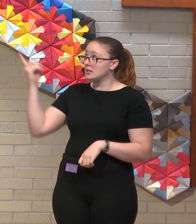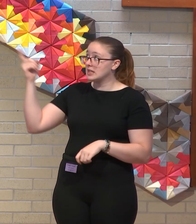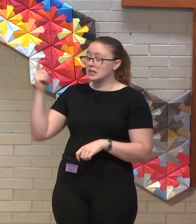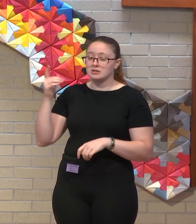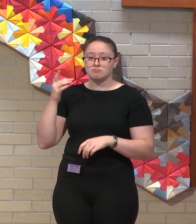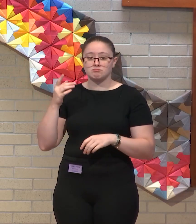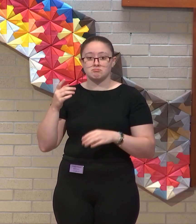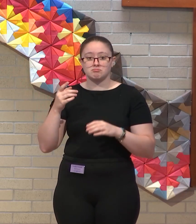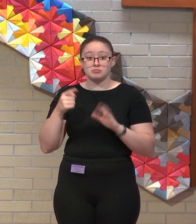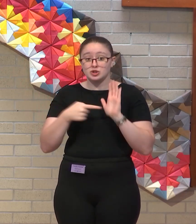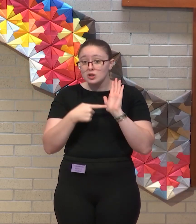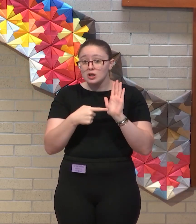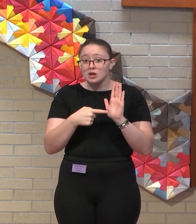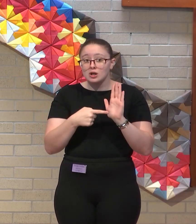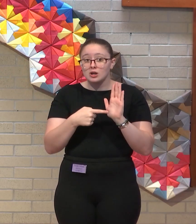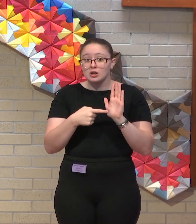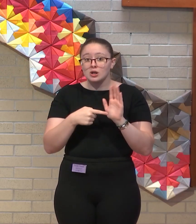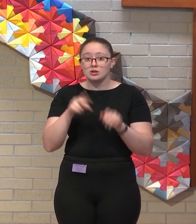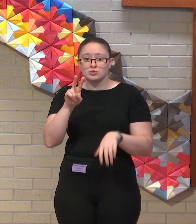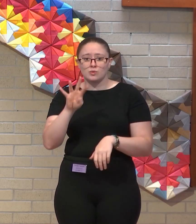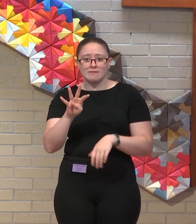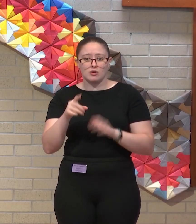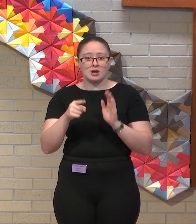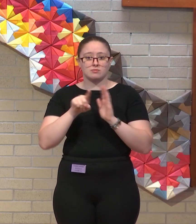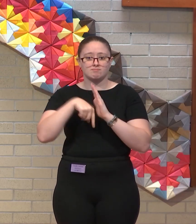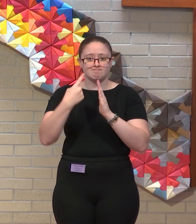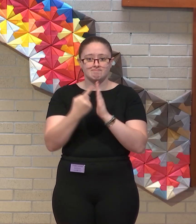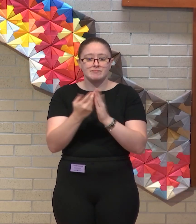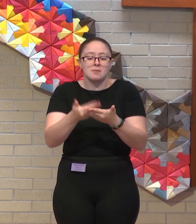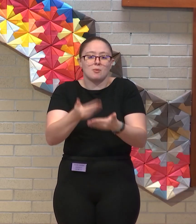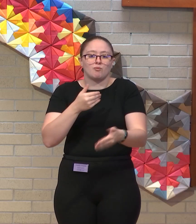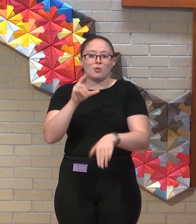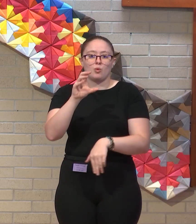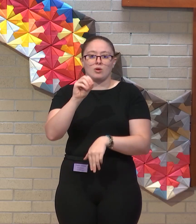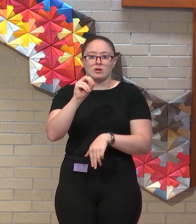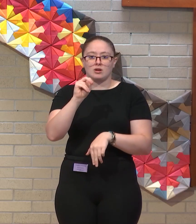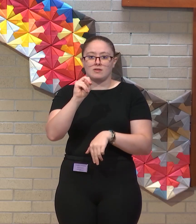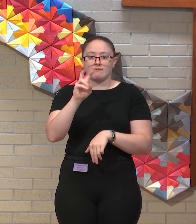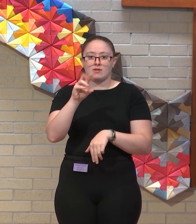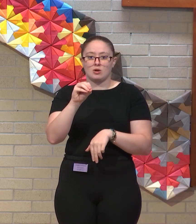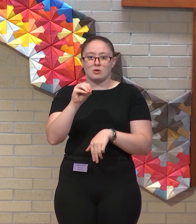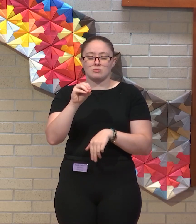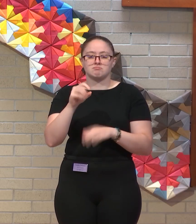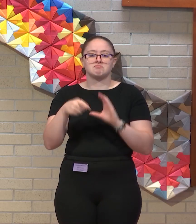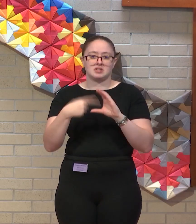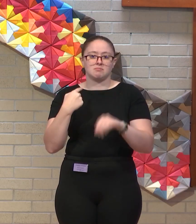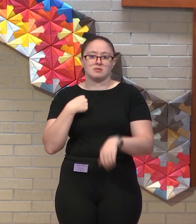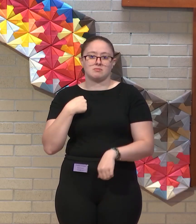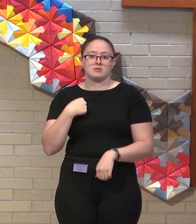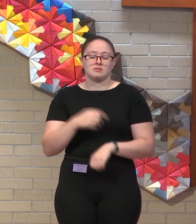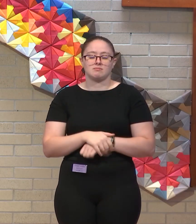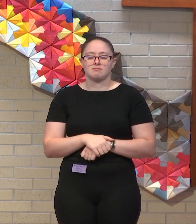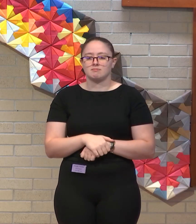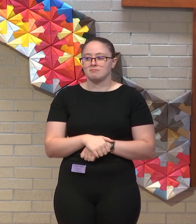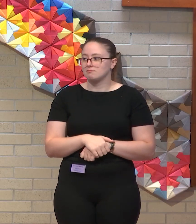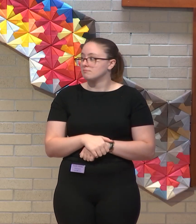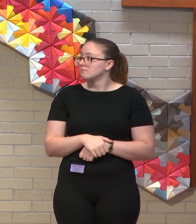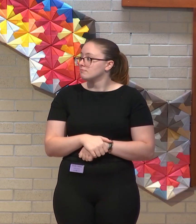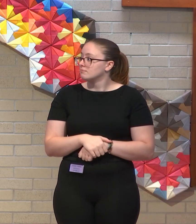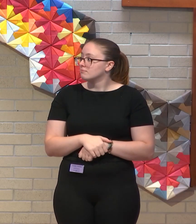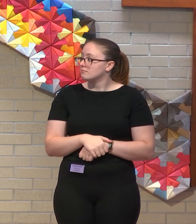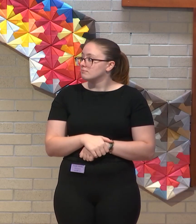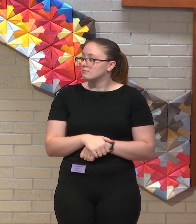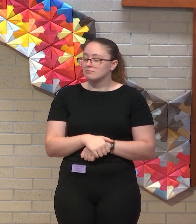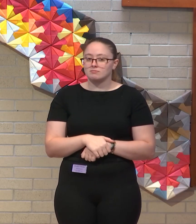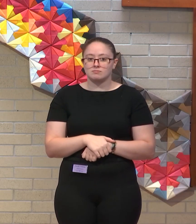this way, send me a pre-formatted slide 24 hours in advance, and we will get that in. And as you come into this